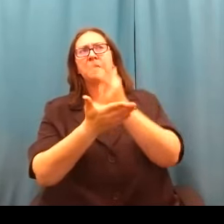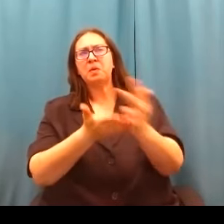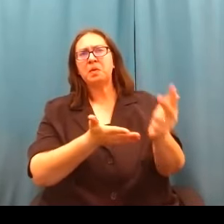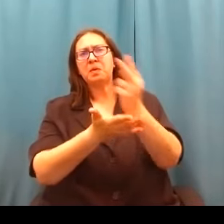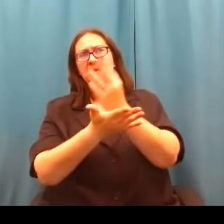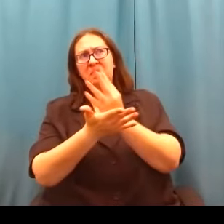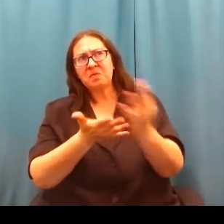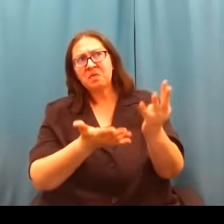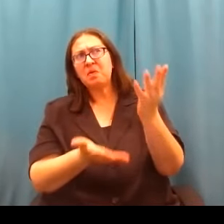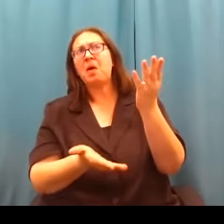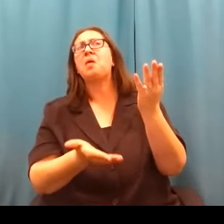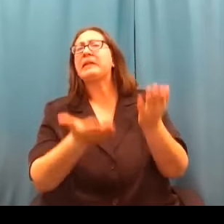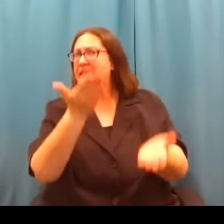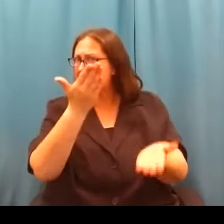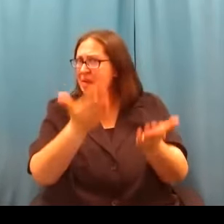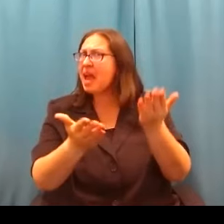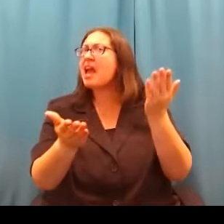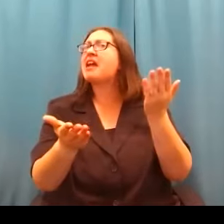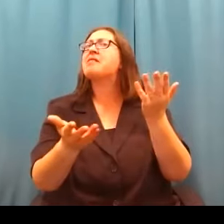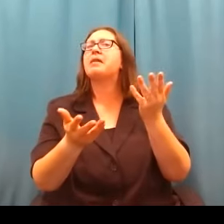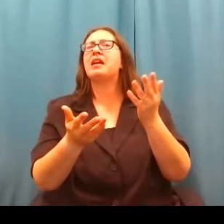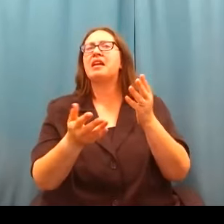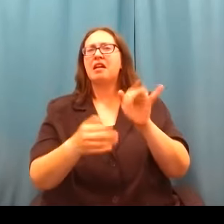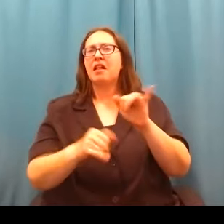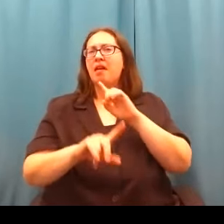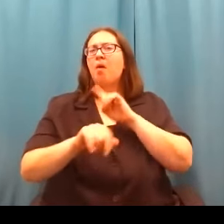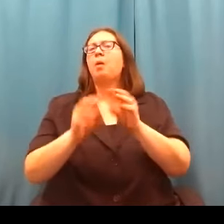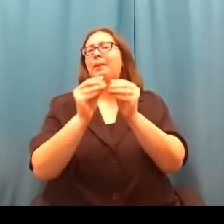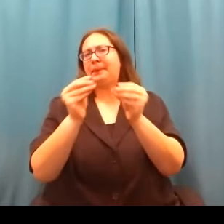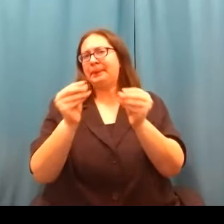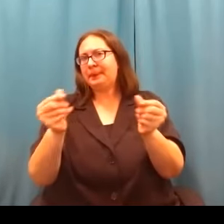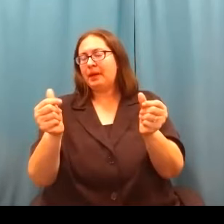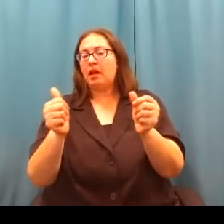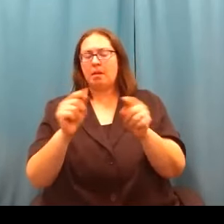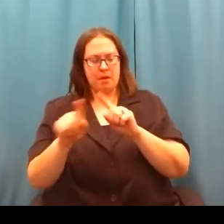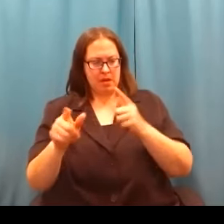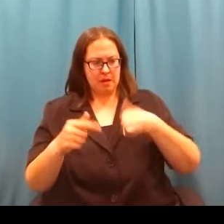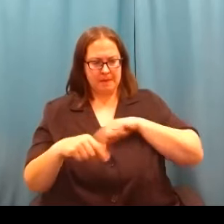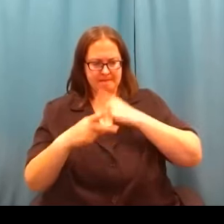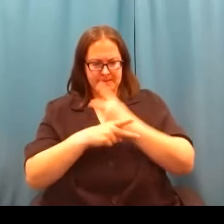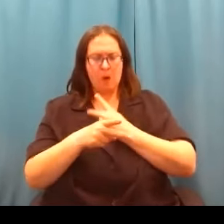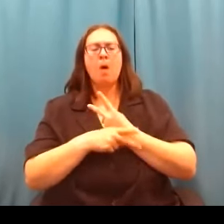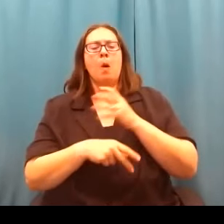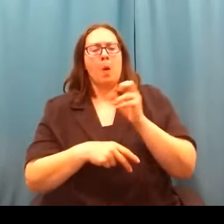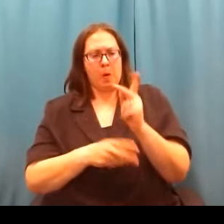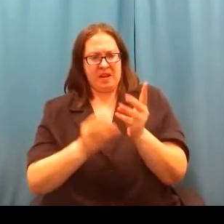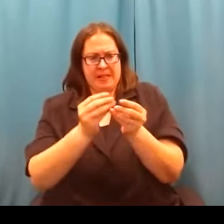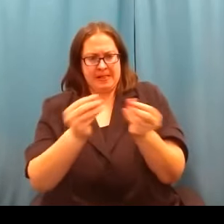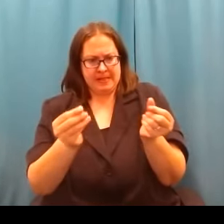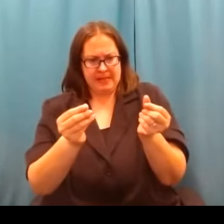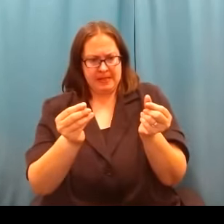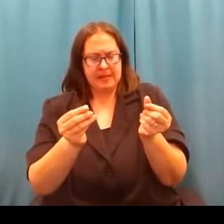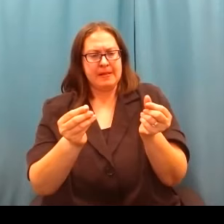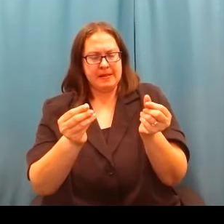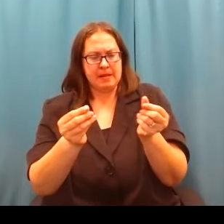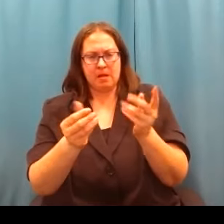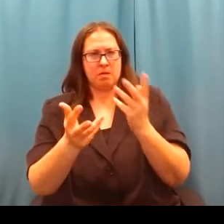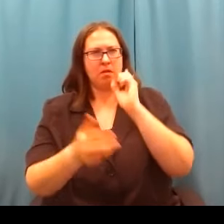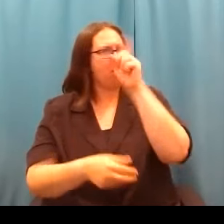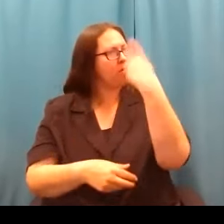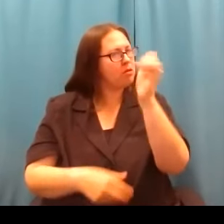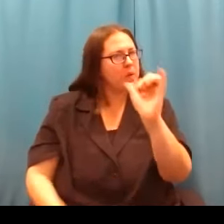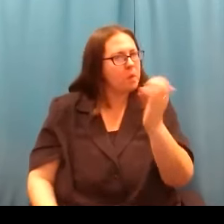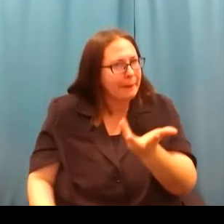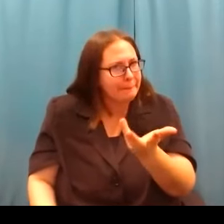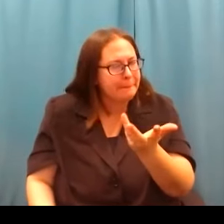And so we're working very hard to figure out what that looks like, because we know that that this